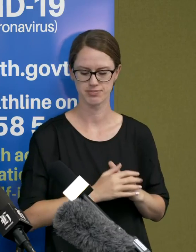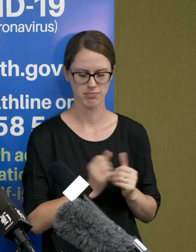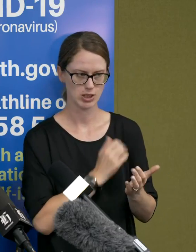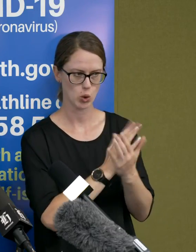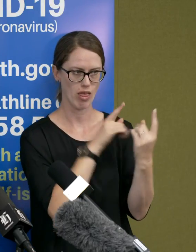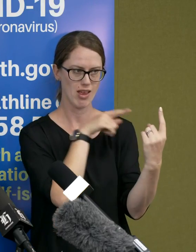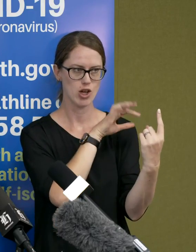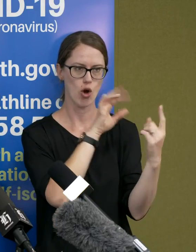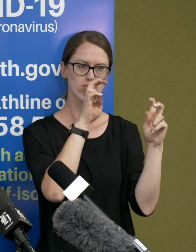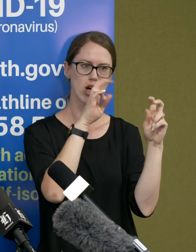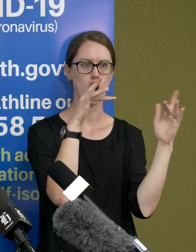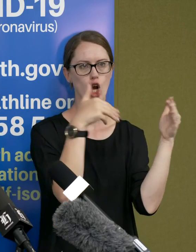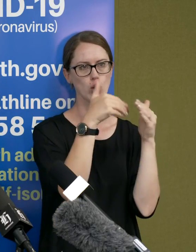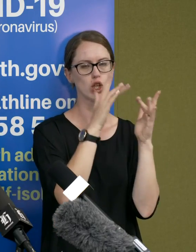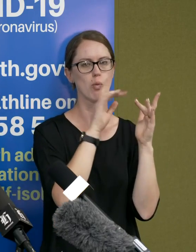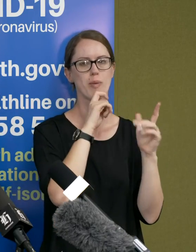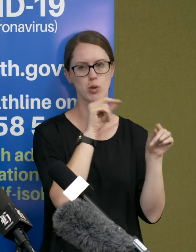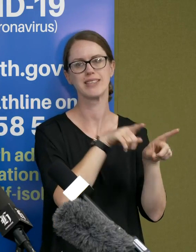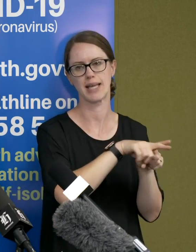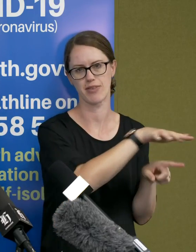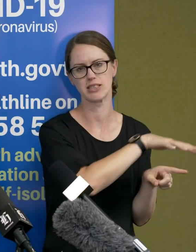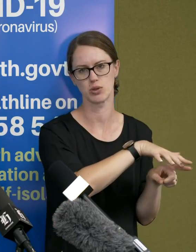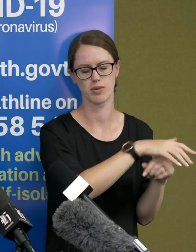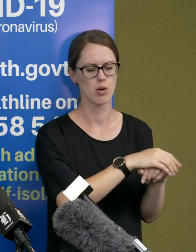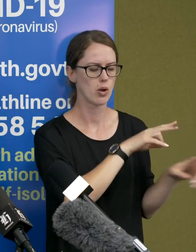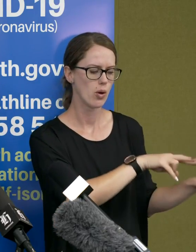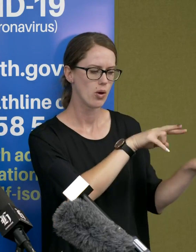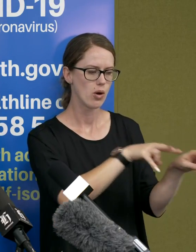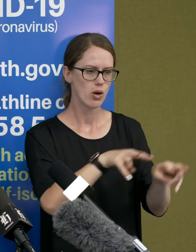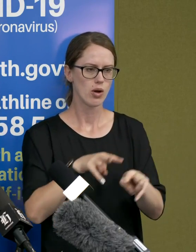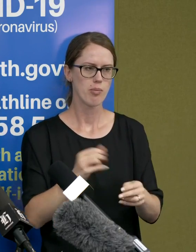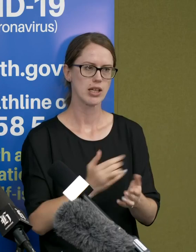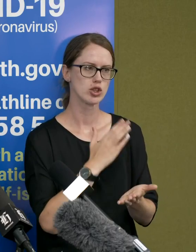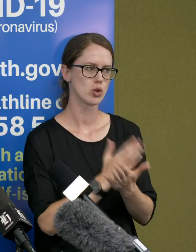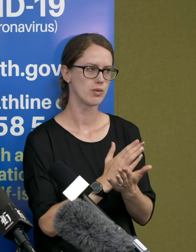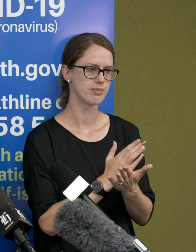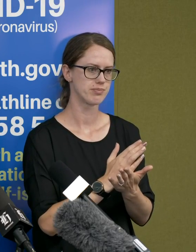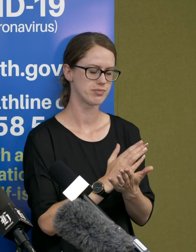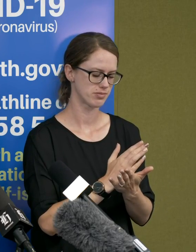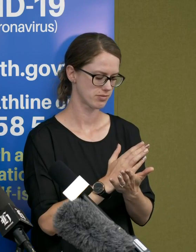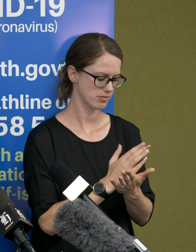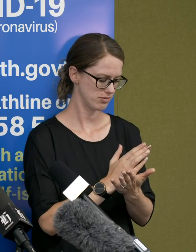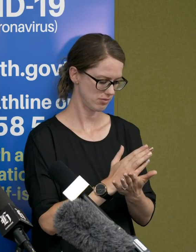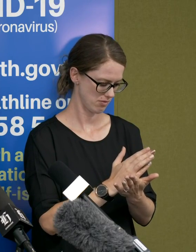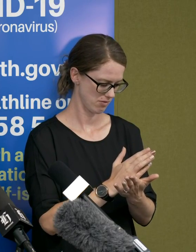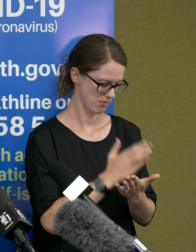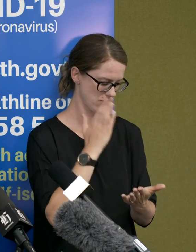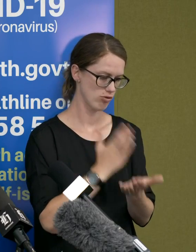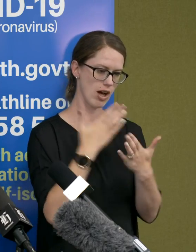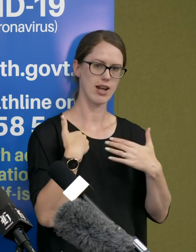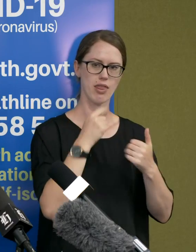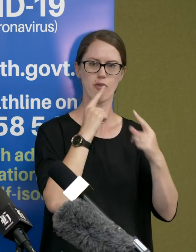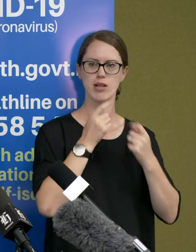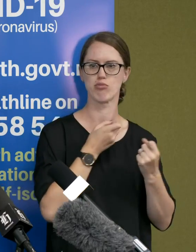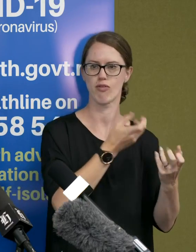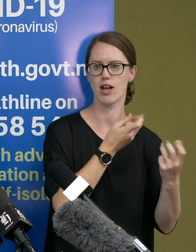make sure they're not a close contact. We'll be doing the same, and of course we look and just see and make sure that the right health information